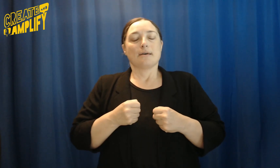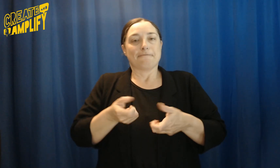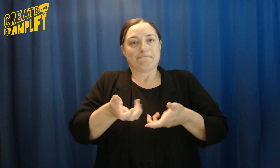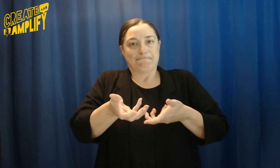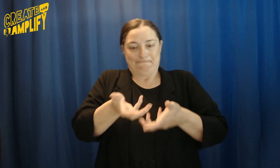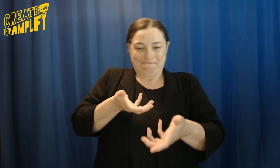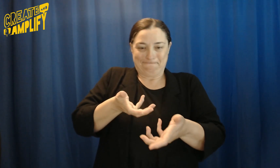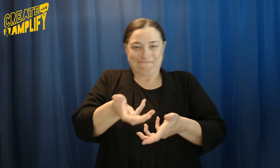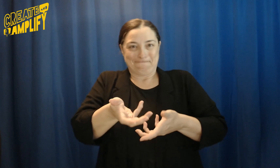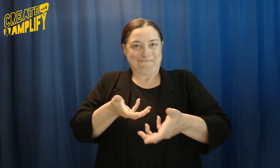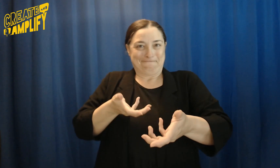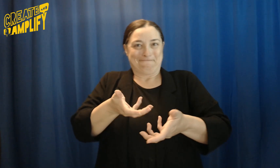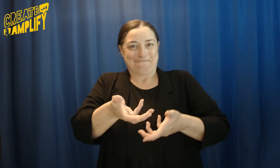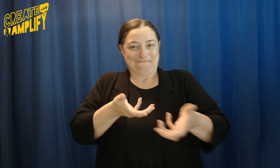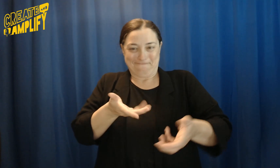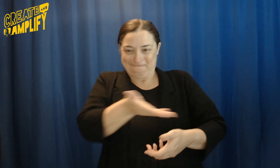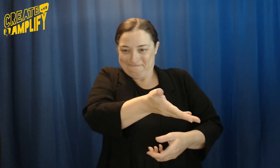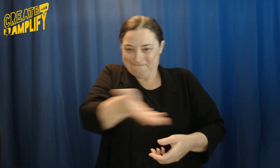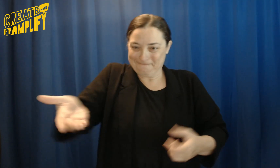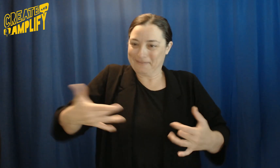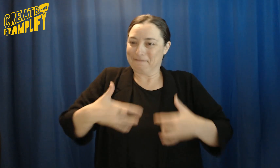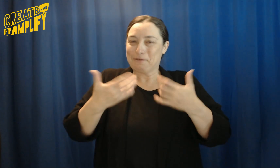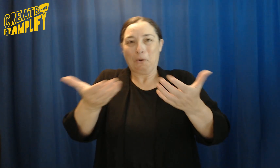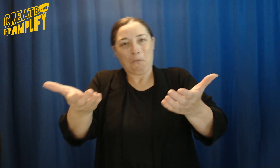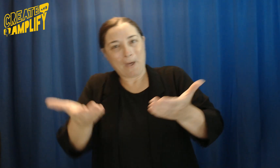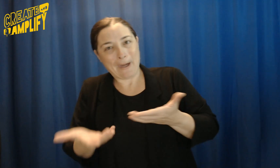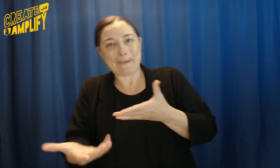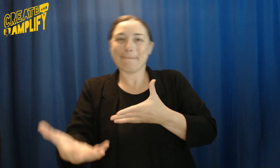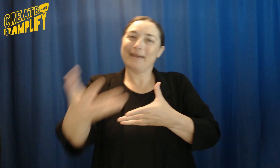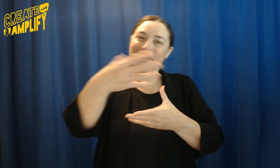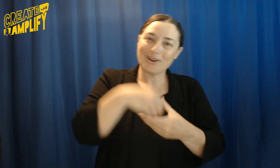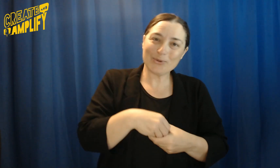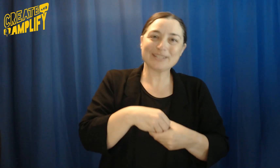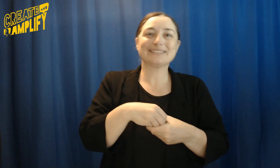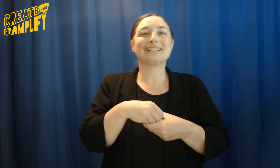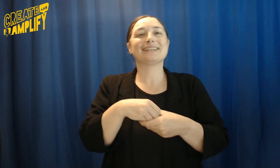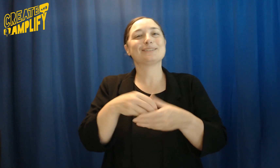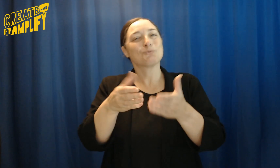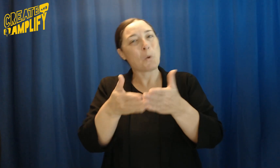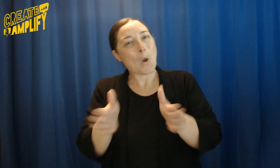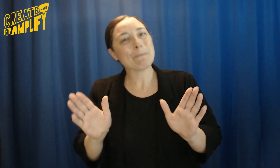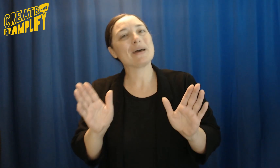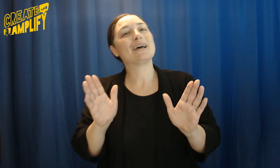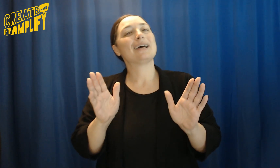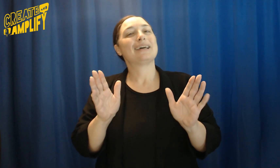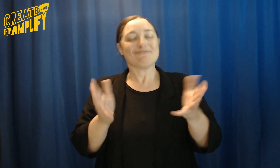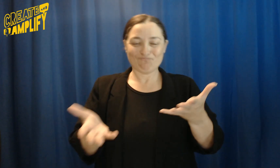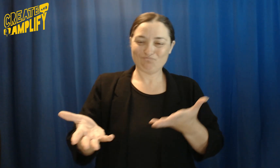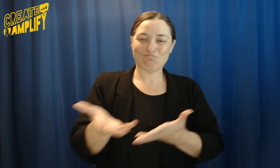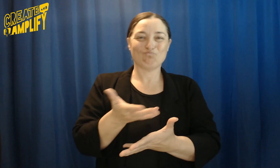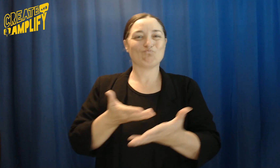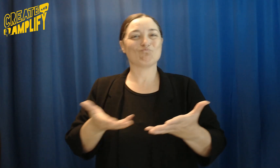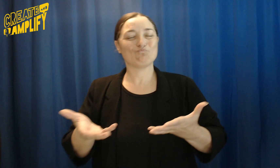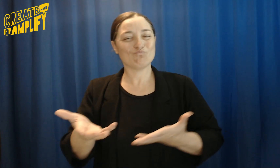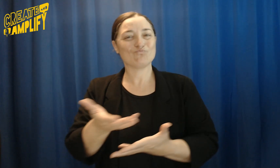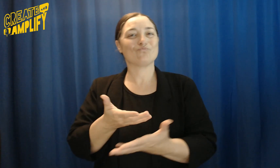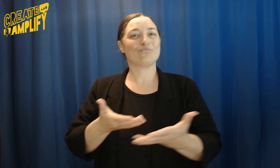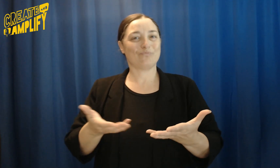more people can feel welcome and included and open to the themes we're discussing, that's a really good day